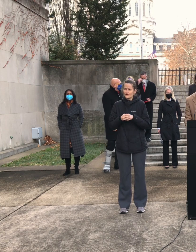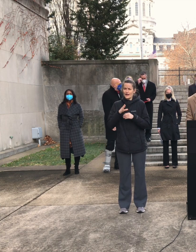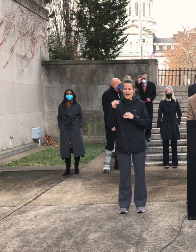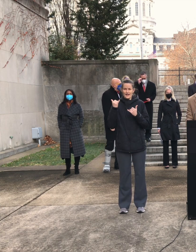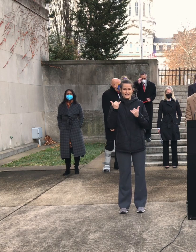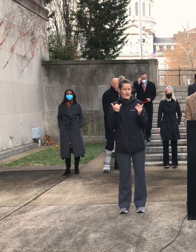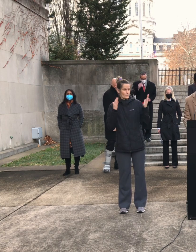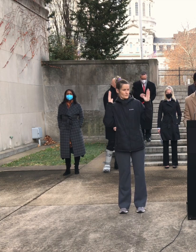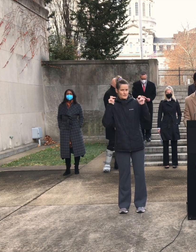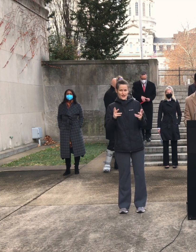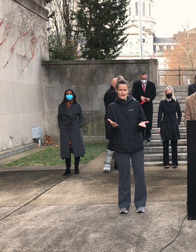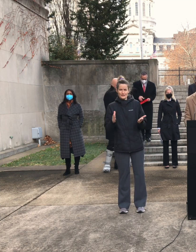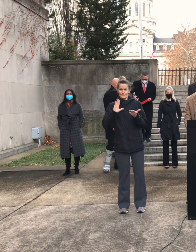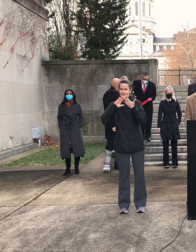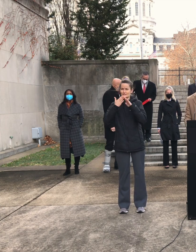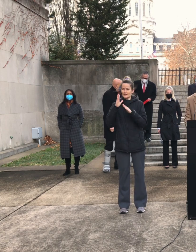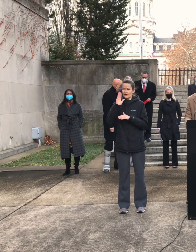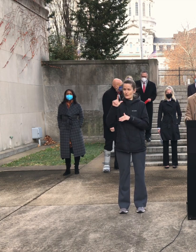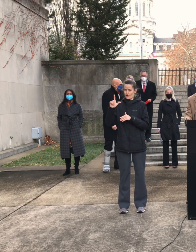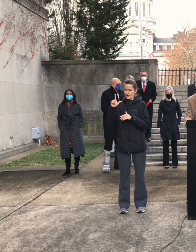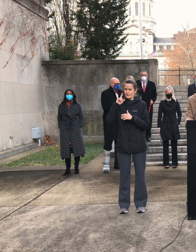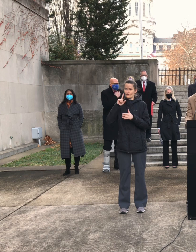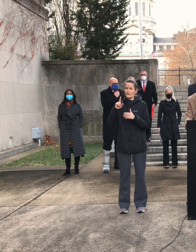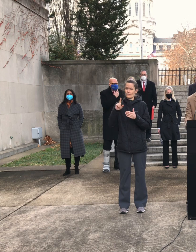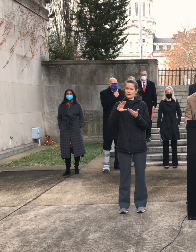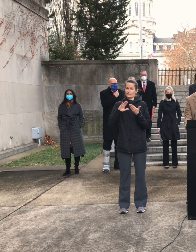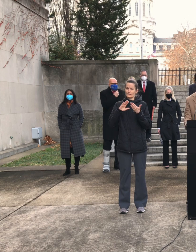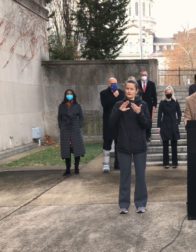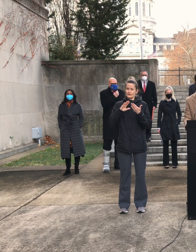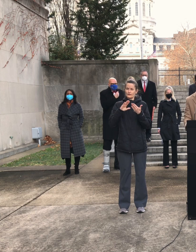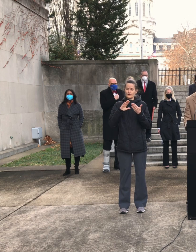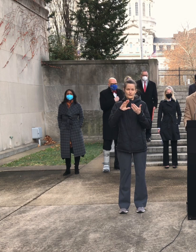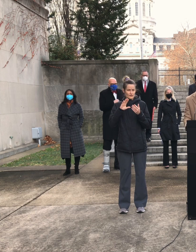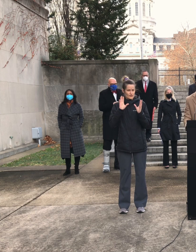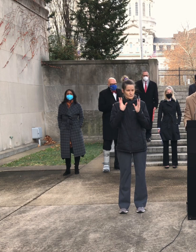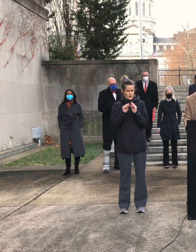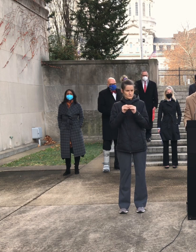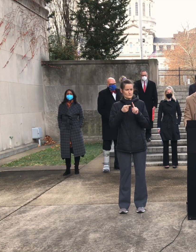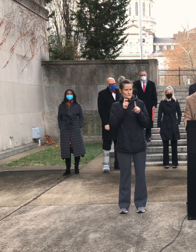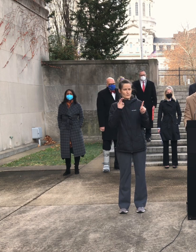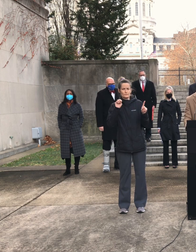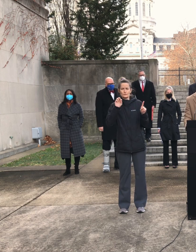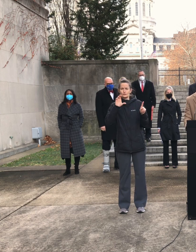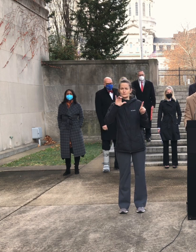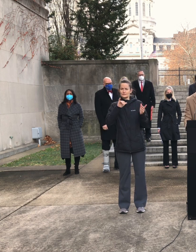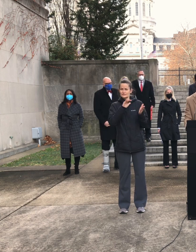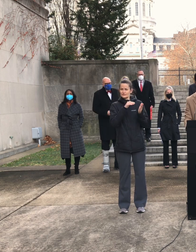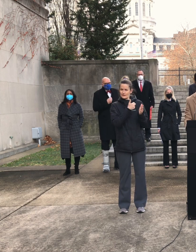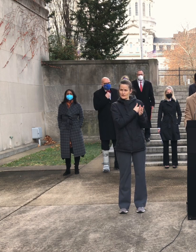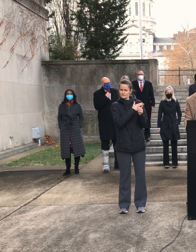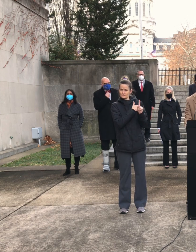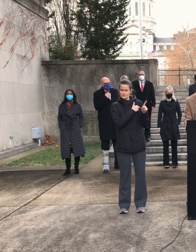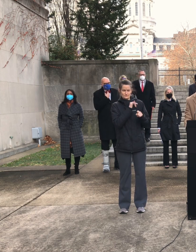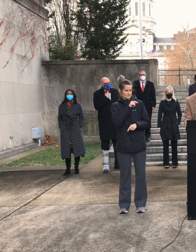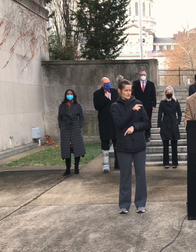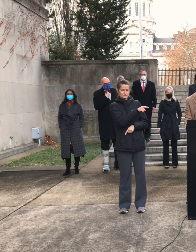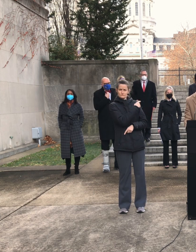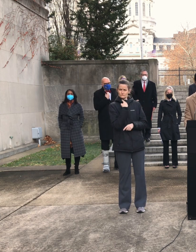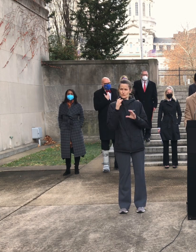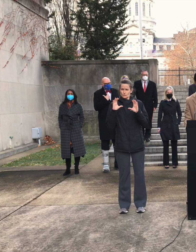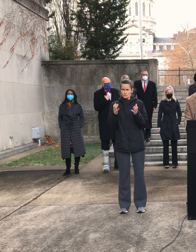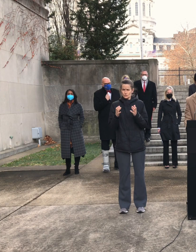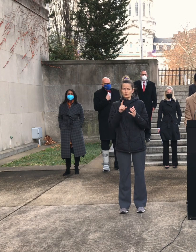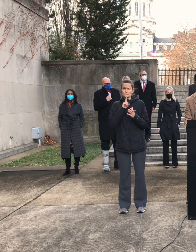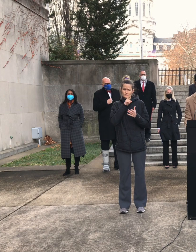Mr. Christopher Thomas Cuddy from Mercy Medical Center. This group has been incredibly valuable partners in our